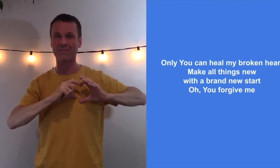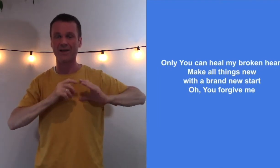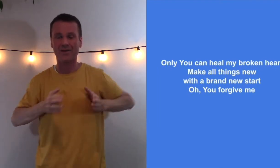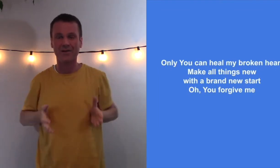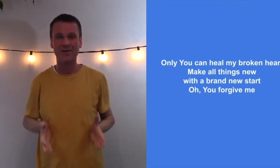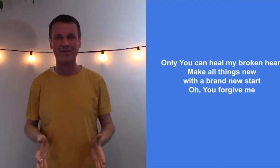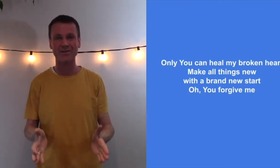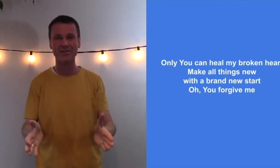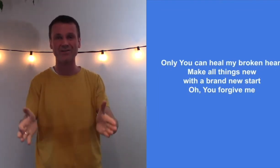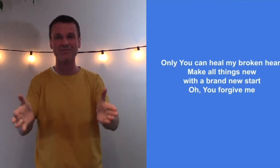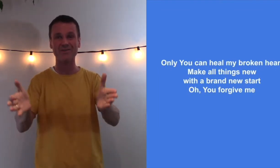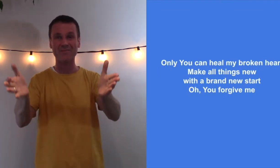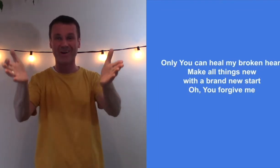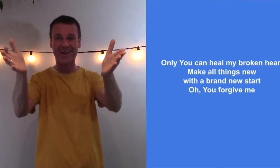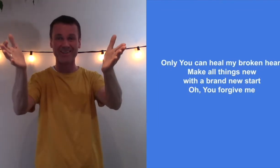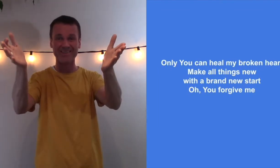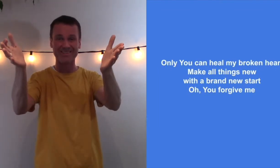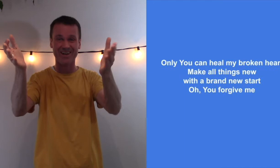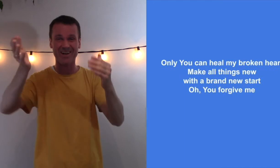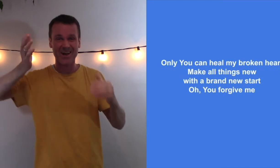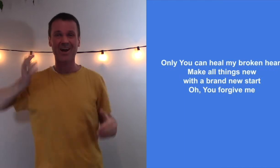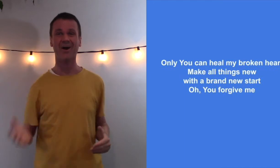make all things new with a brand new sound.